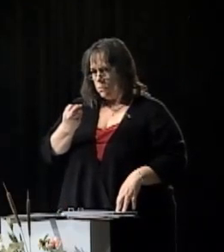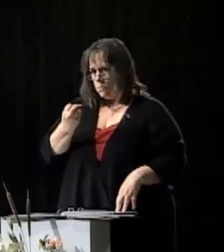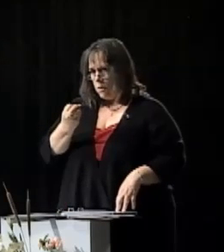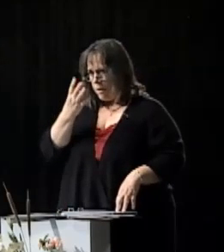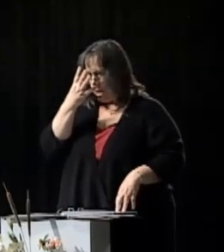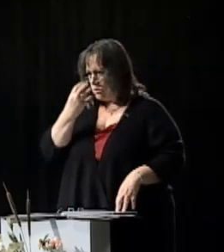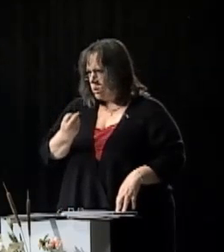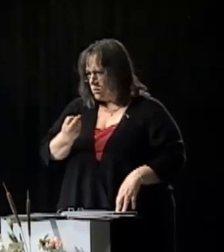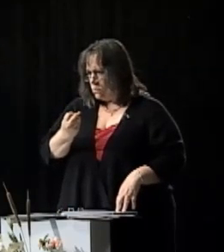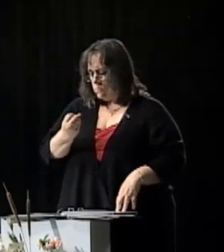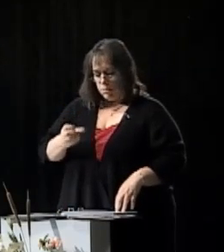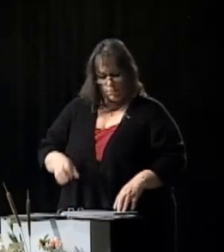I'm angry.